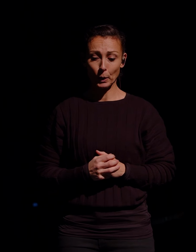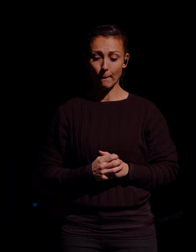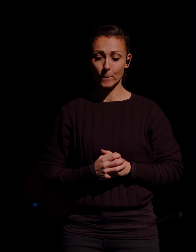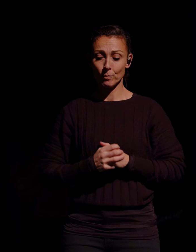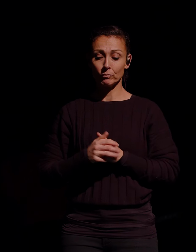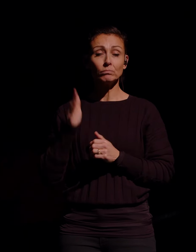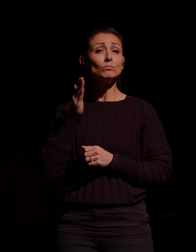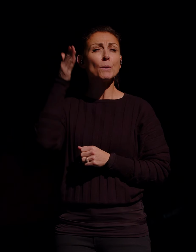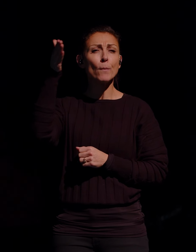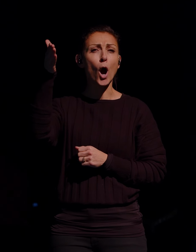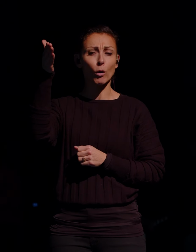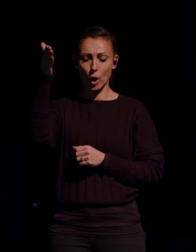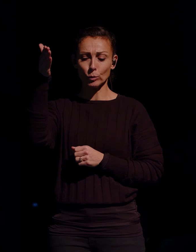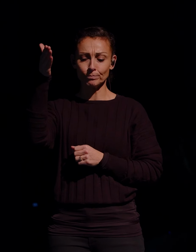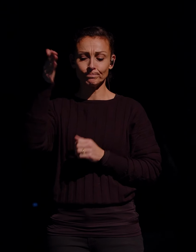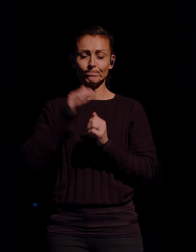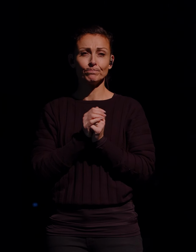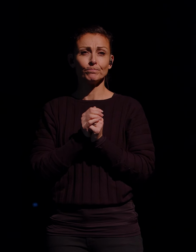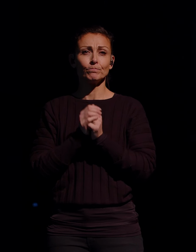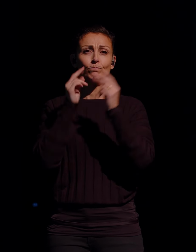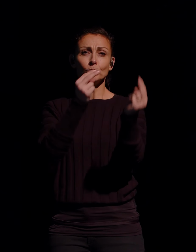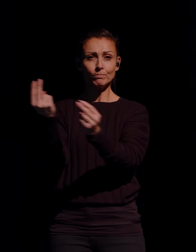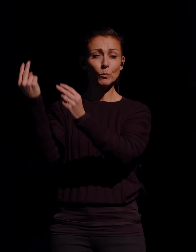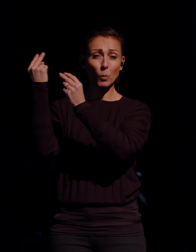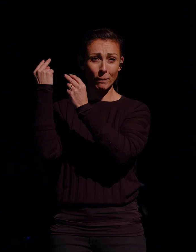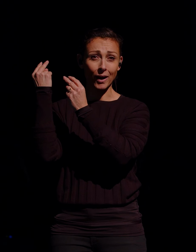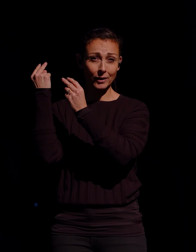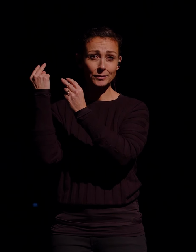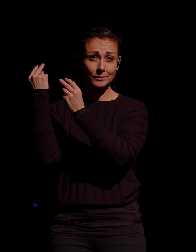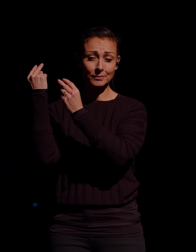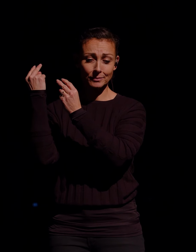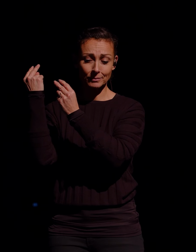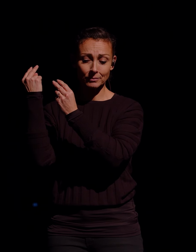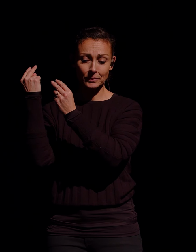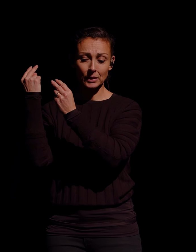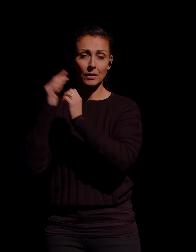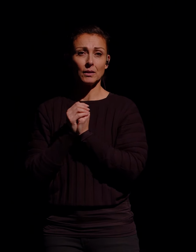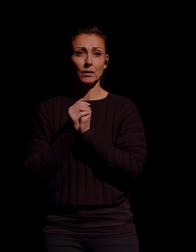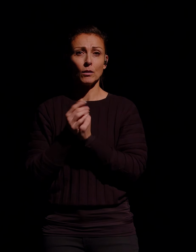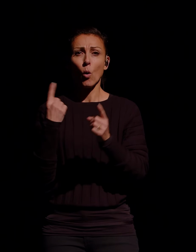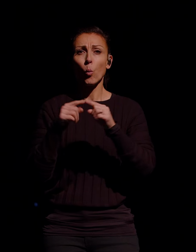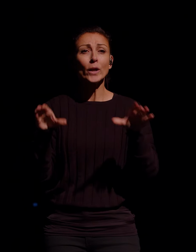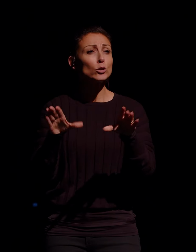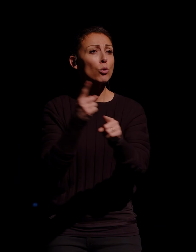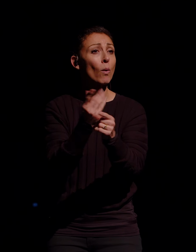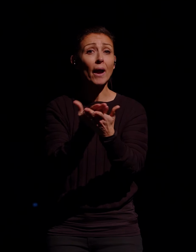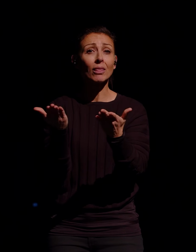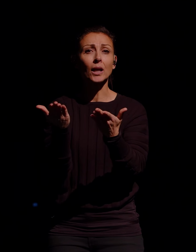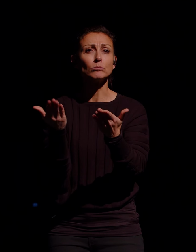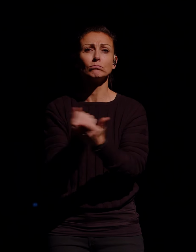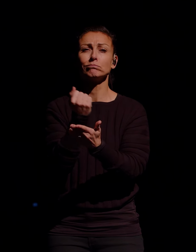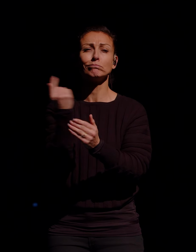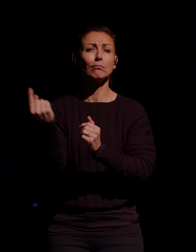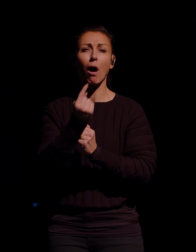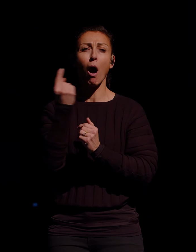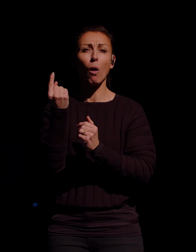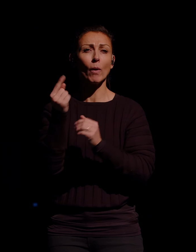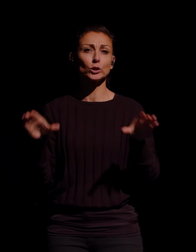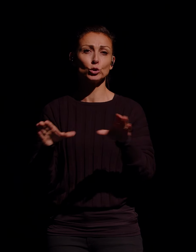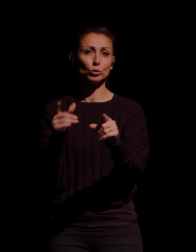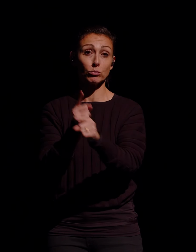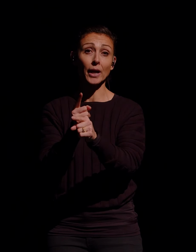Tomorrow is a day to remember that the time is always right to do what is